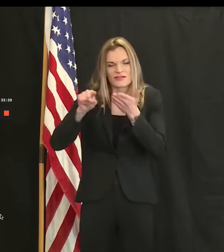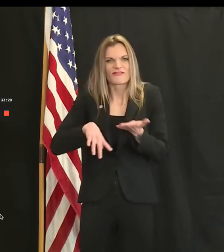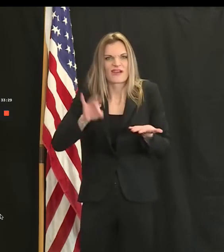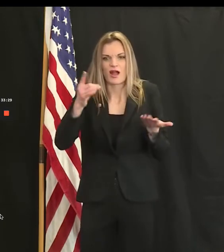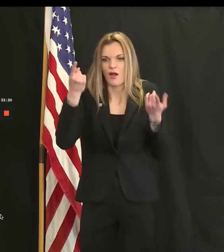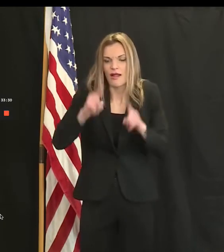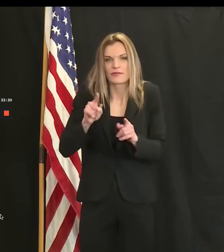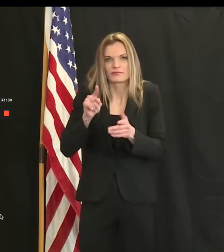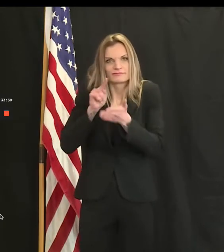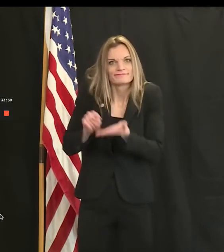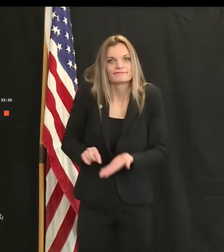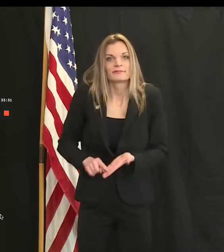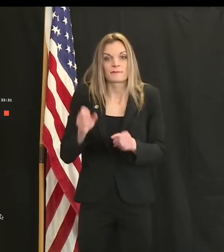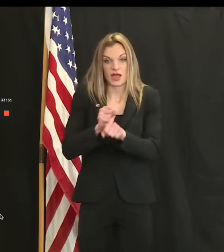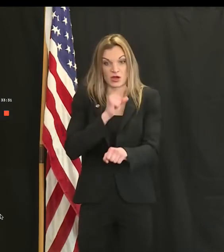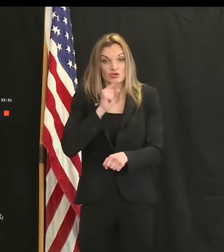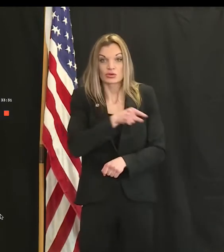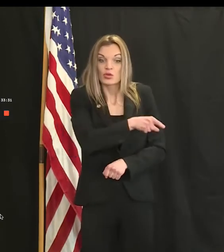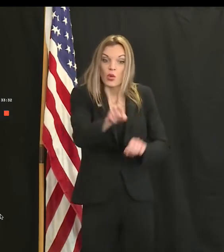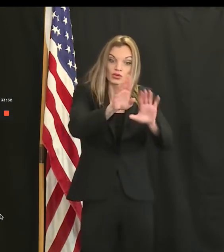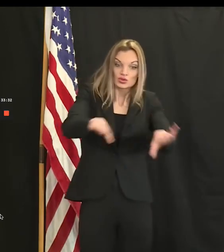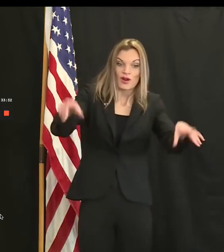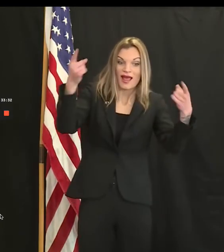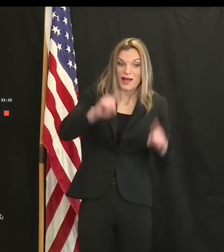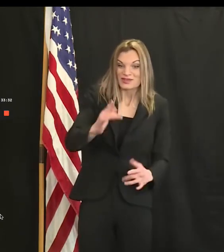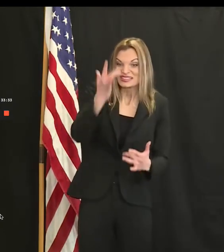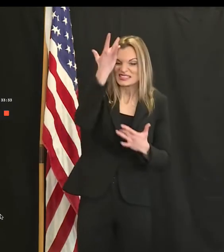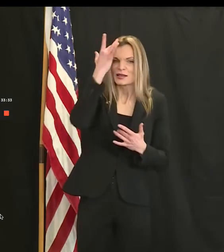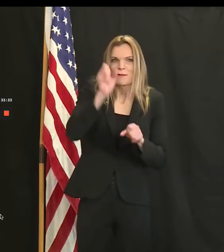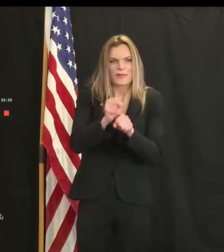the investigation that they deserved.